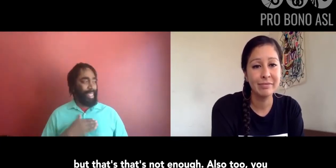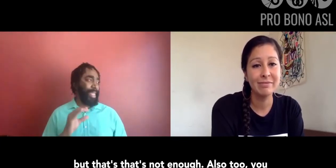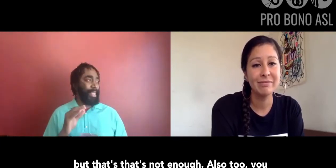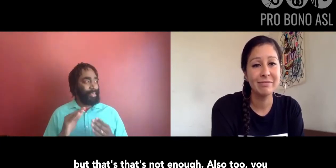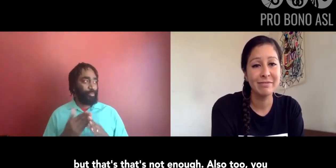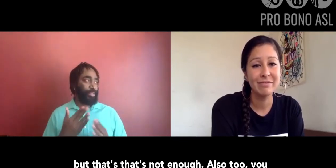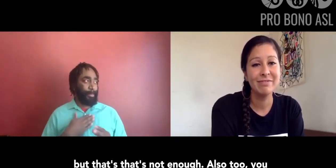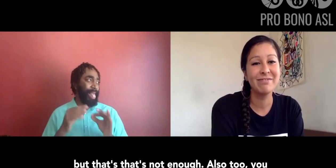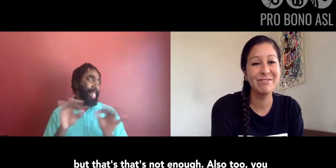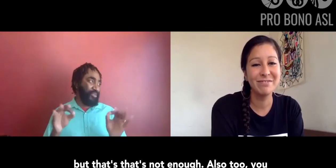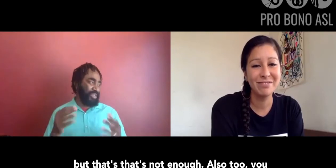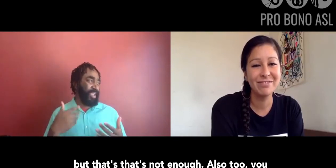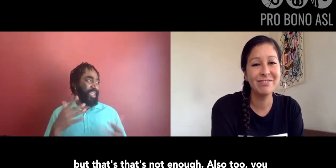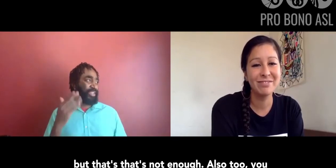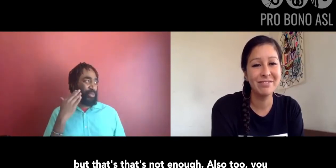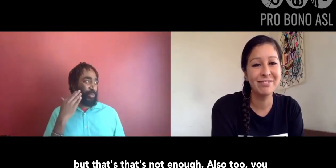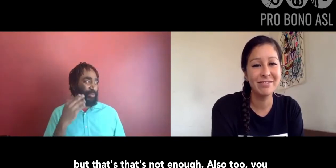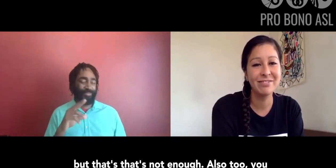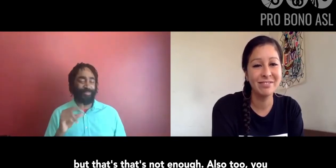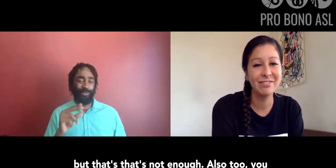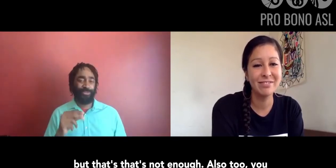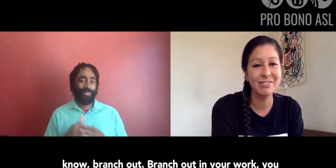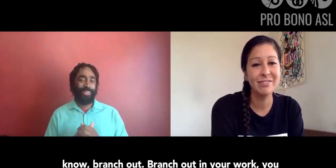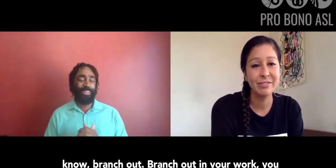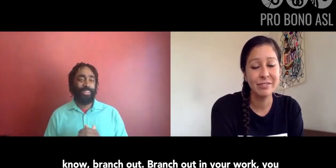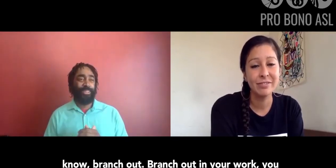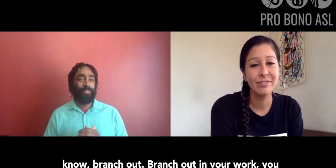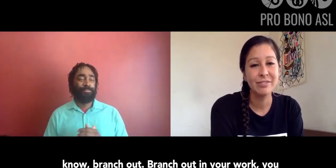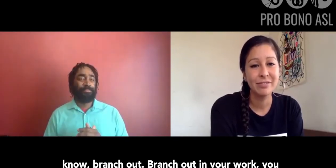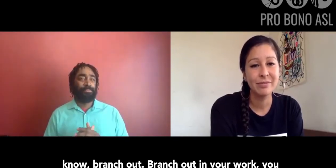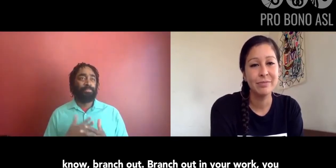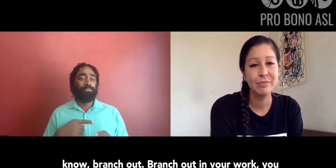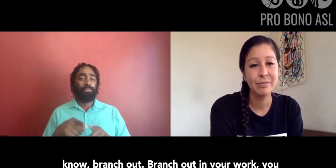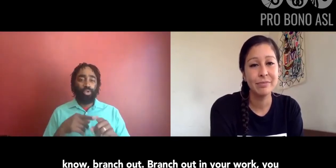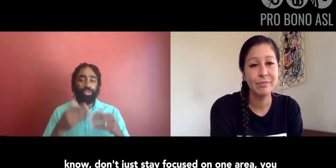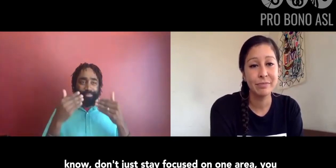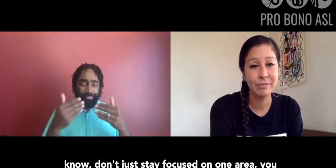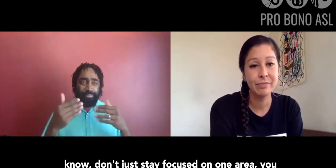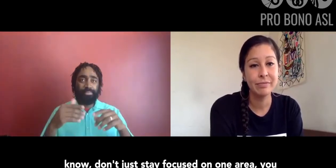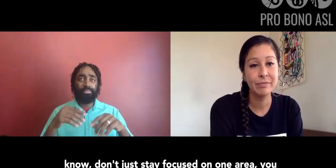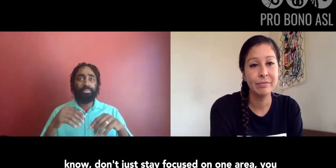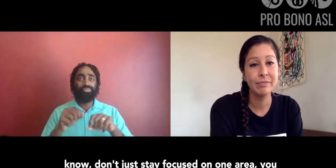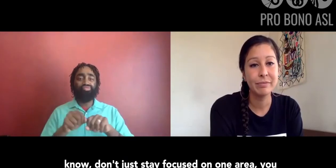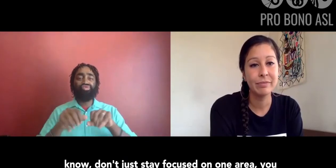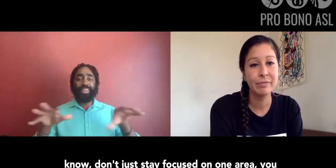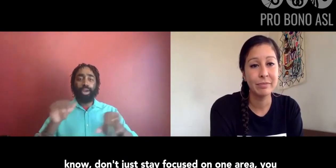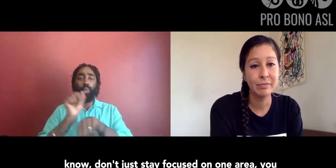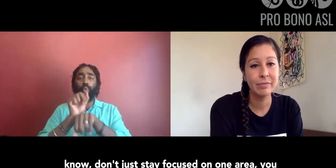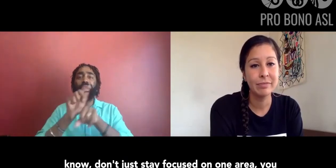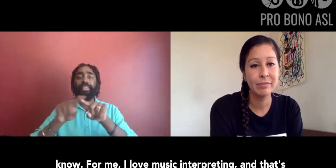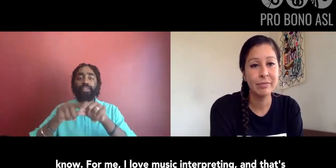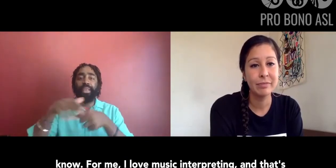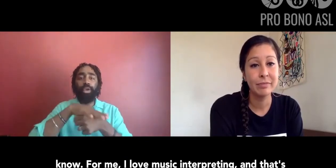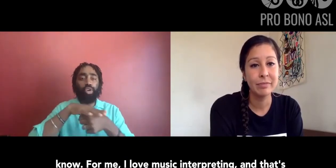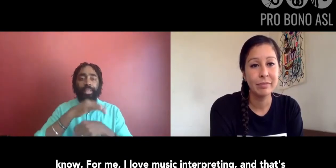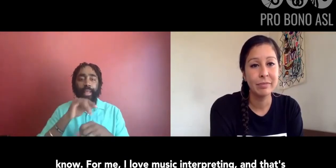but that's not enough. Also to, branch out in your work, don't just stay focused on one